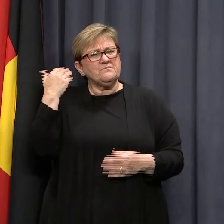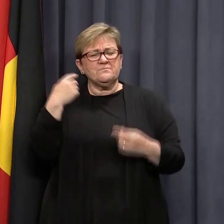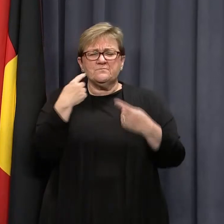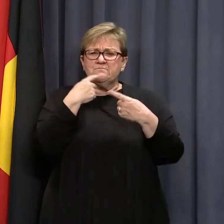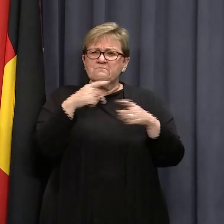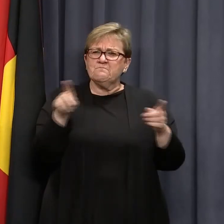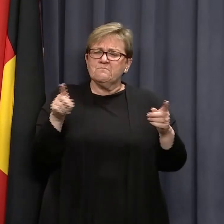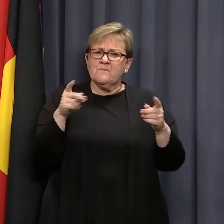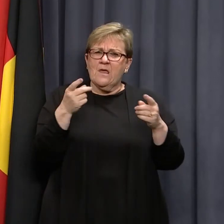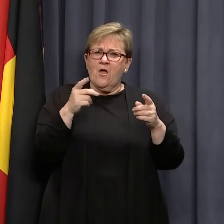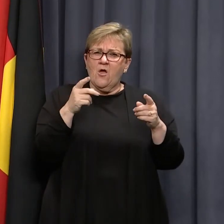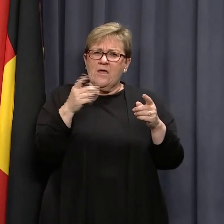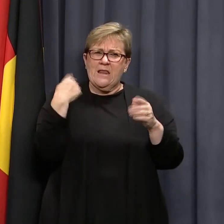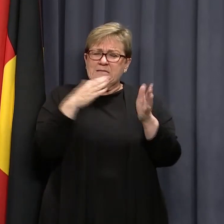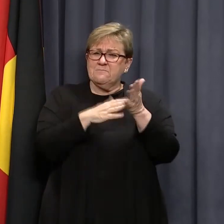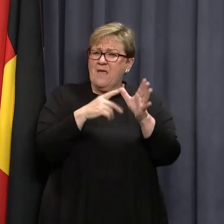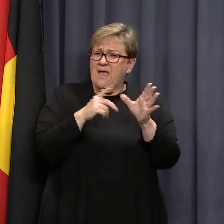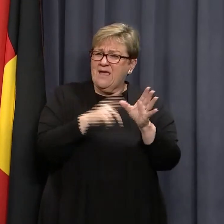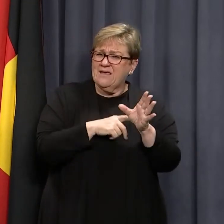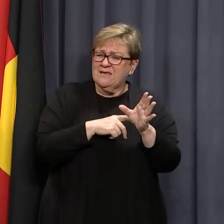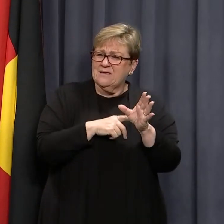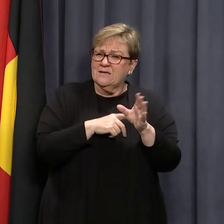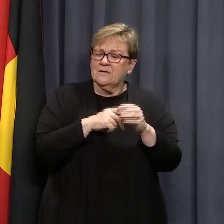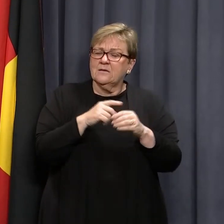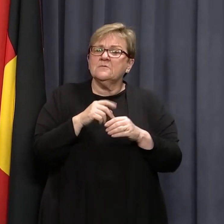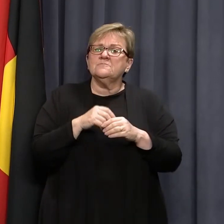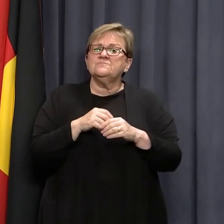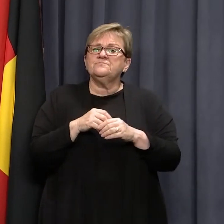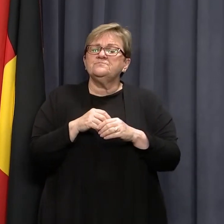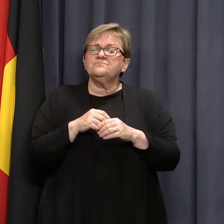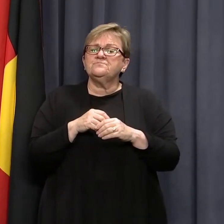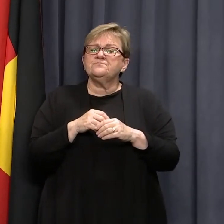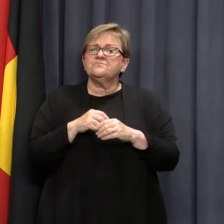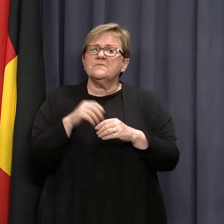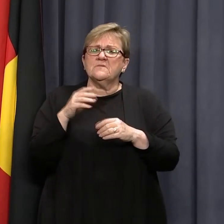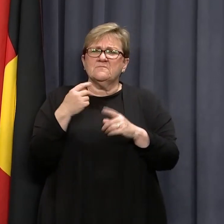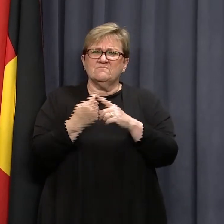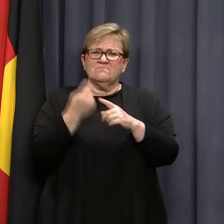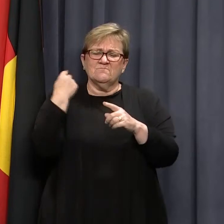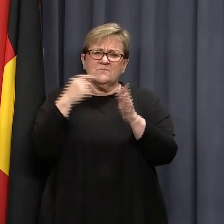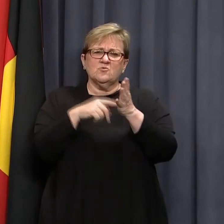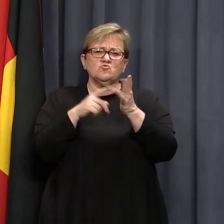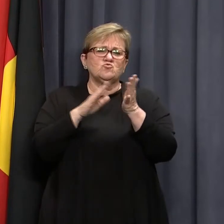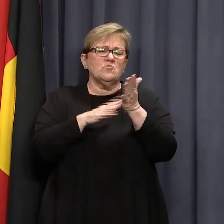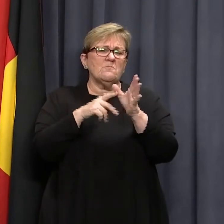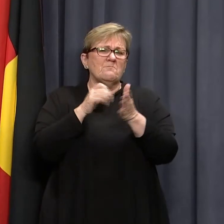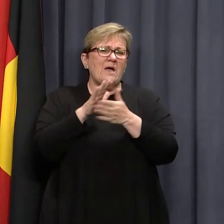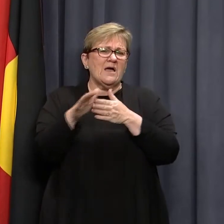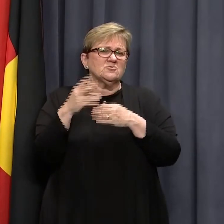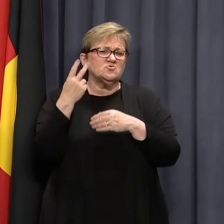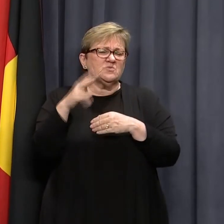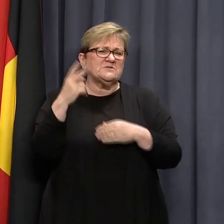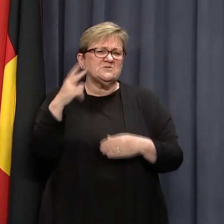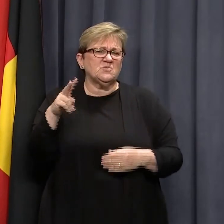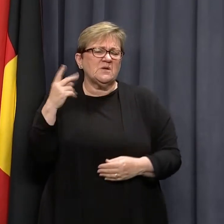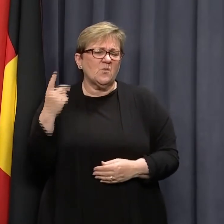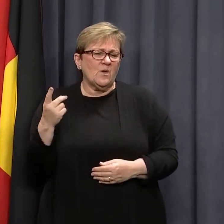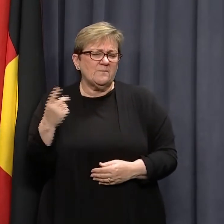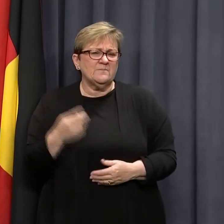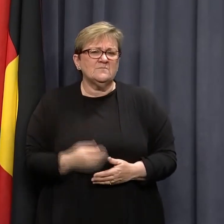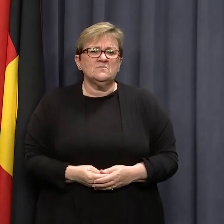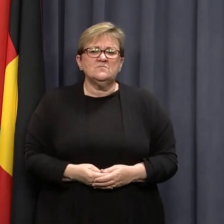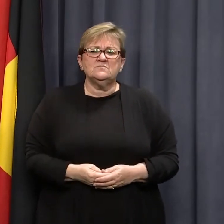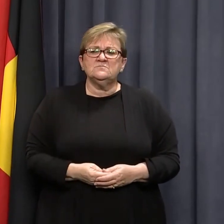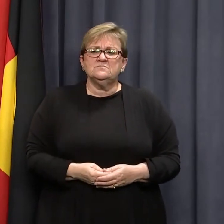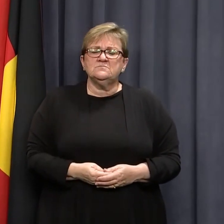released in May, which is it was dated back to March 2021. So